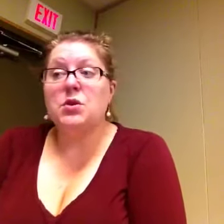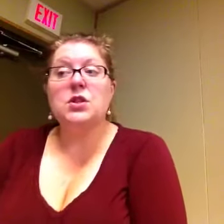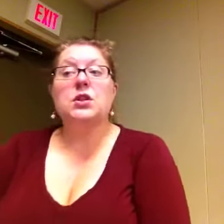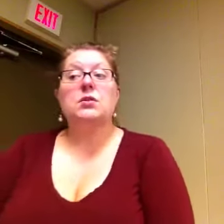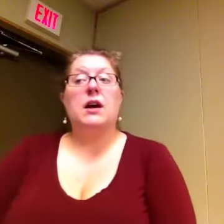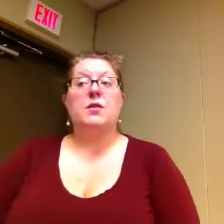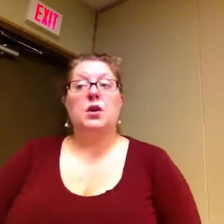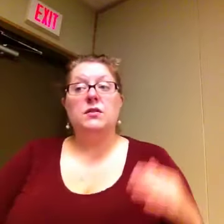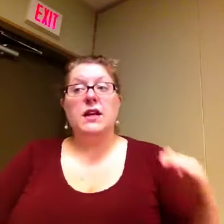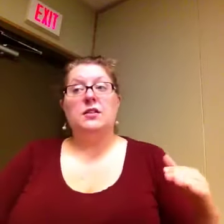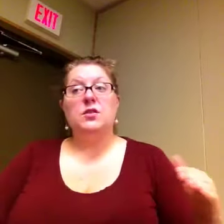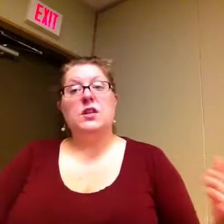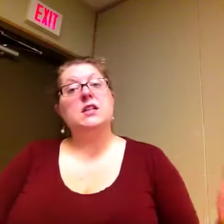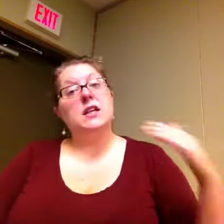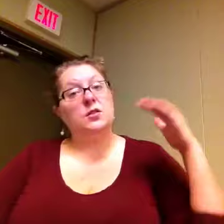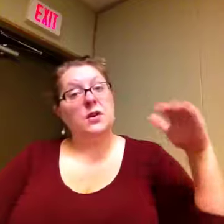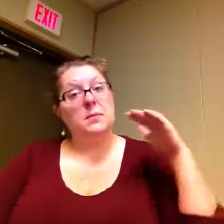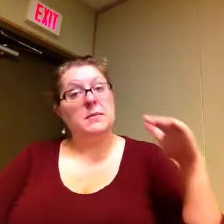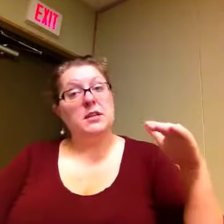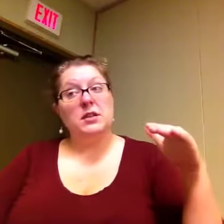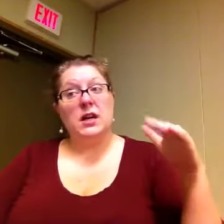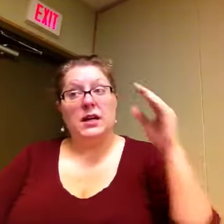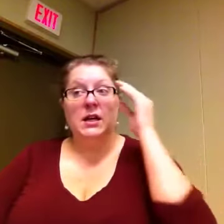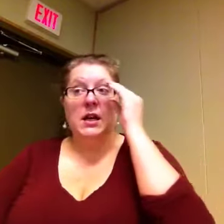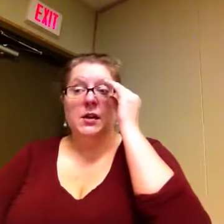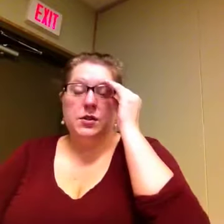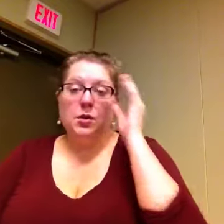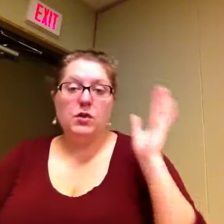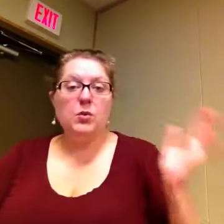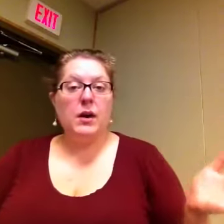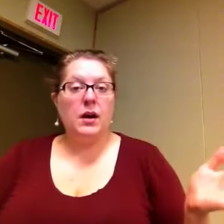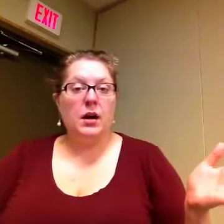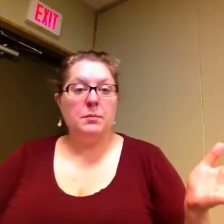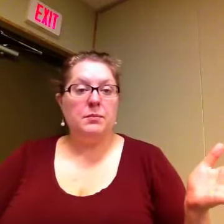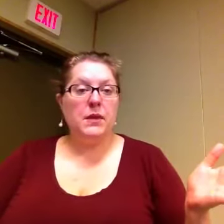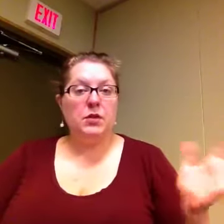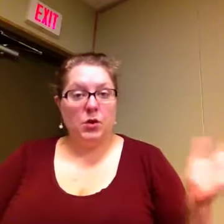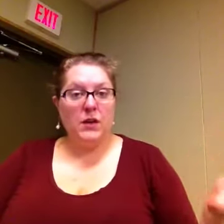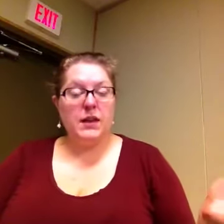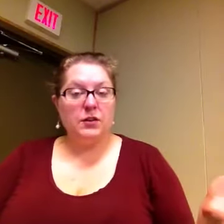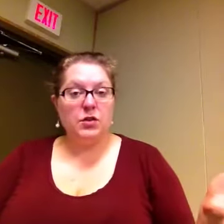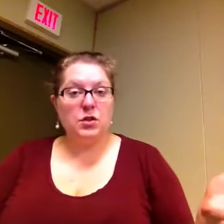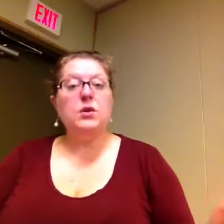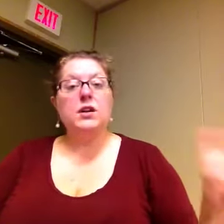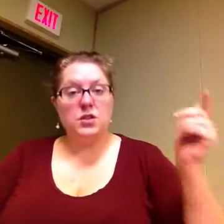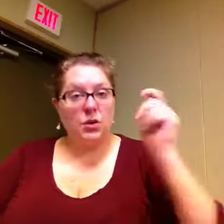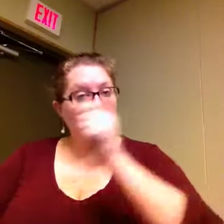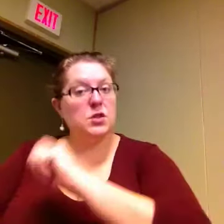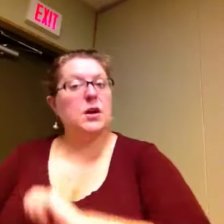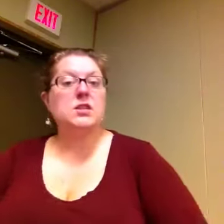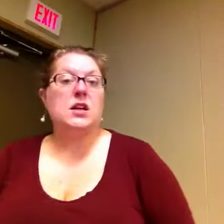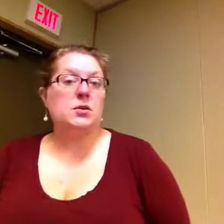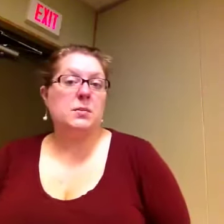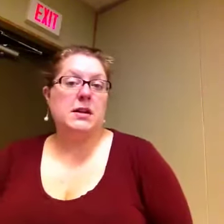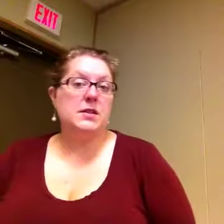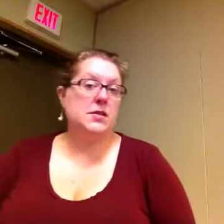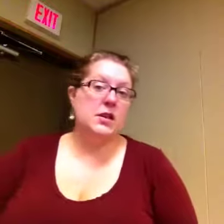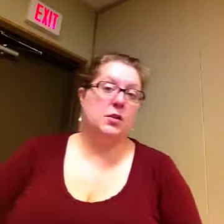just going to have all of the altos singing together on the middle line. So if you're on the alto 2 line, just go ahead and scratch that out with a pencil so that you don't